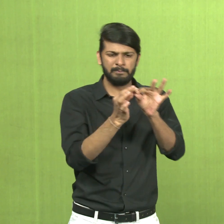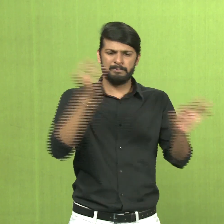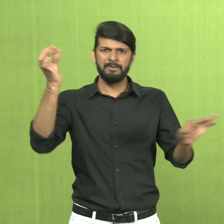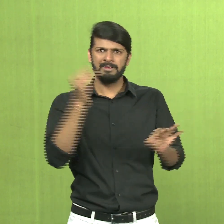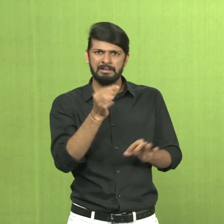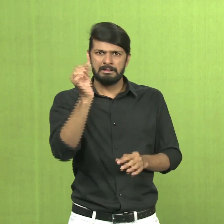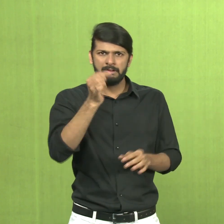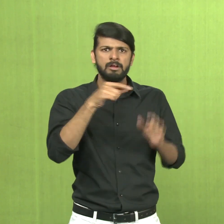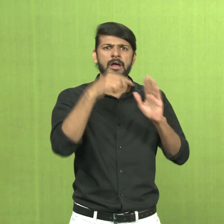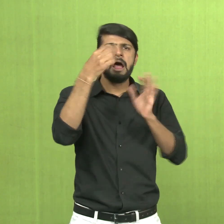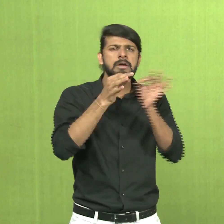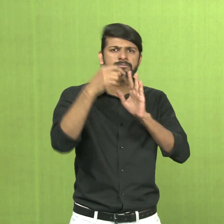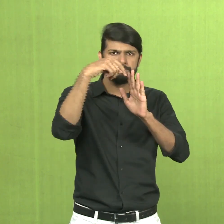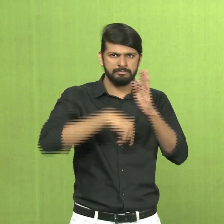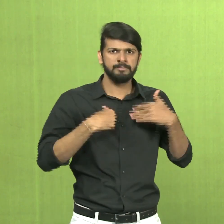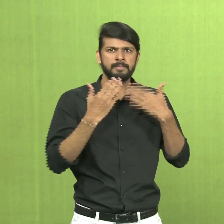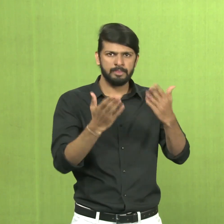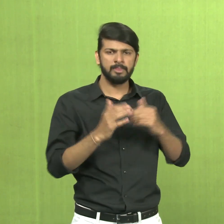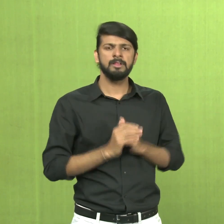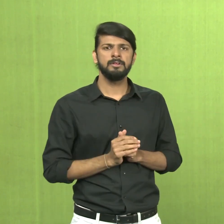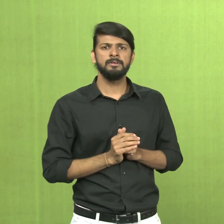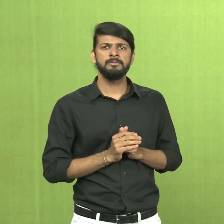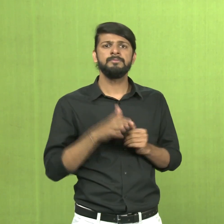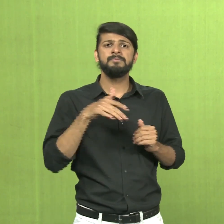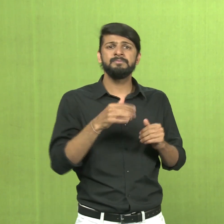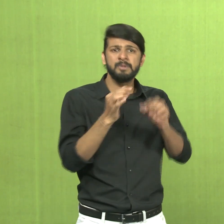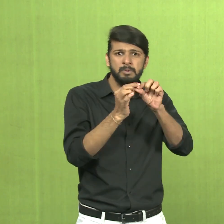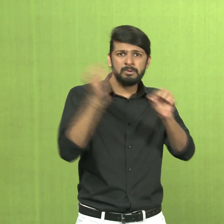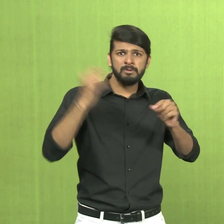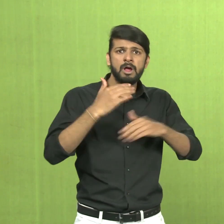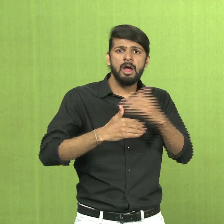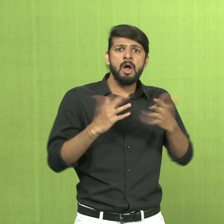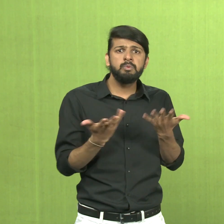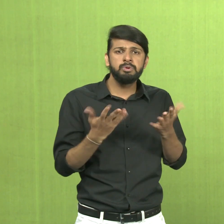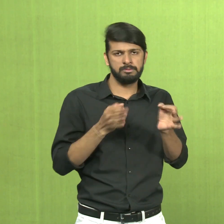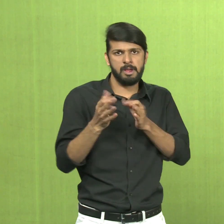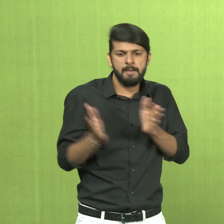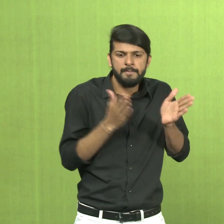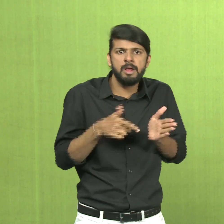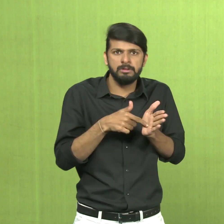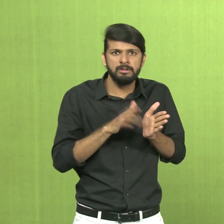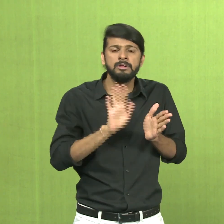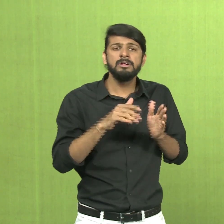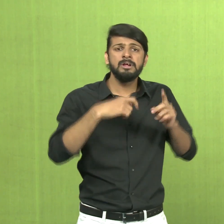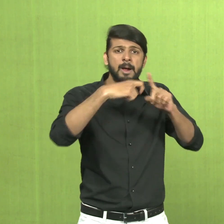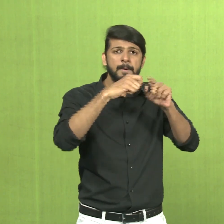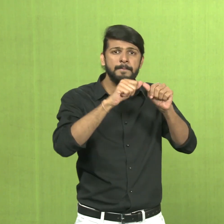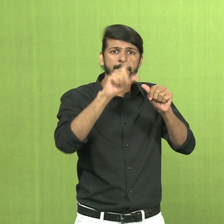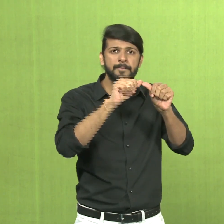The kalam or the reed pen, let us understand what the kalam means and how it is prepared.